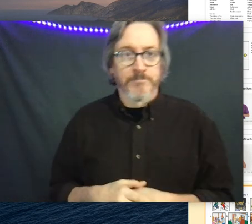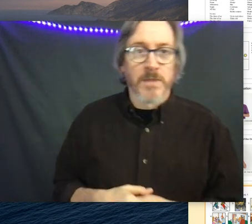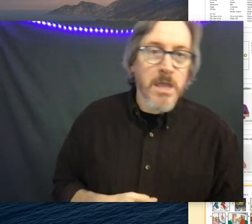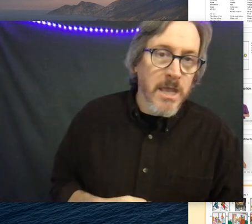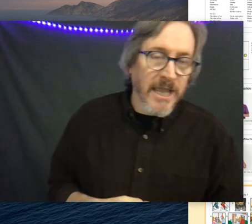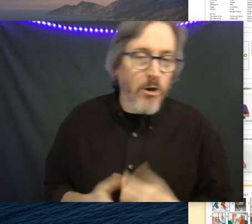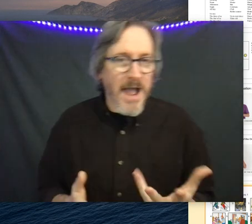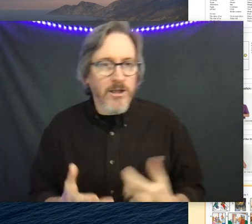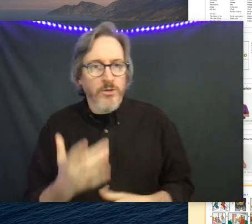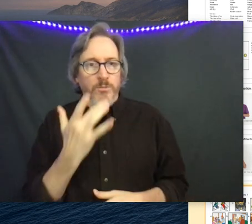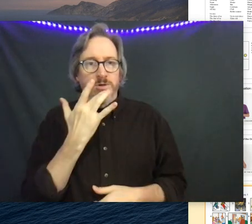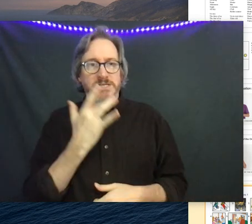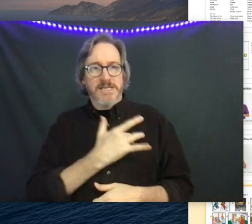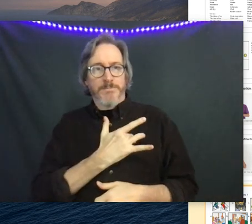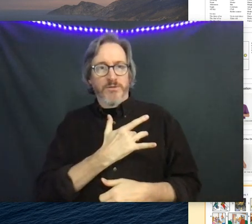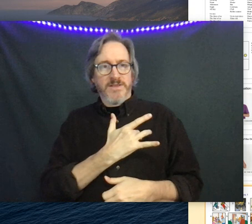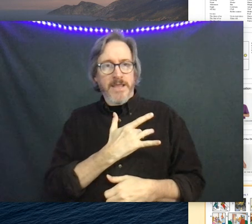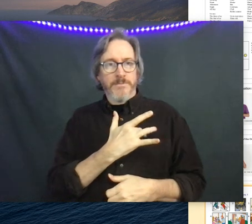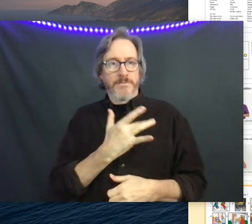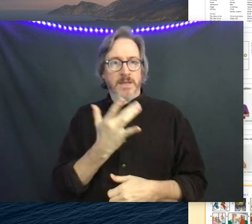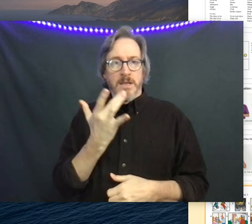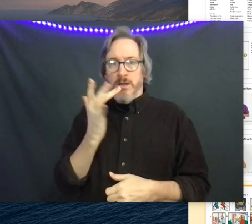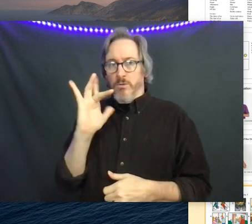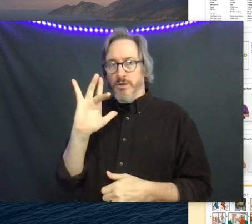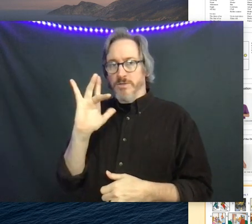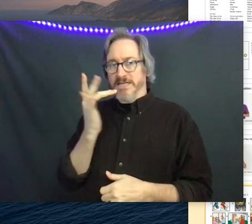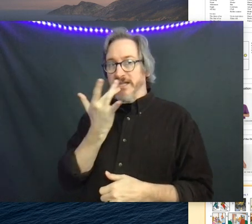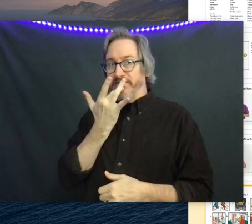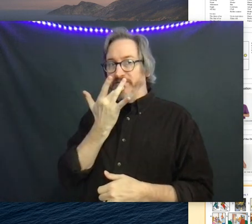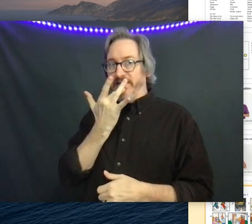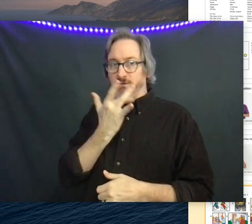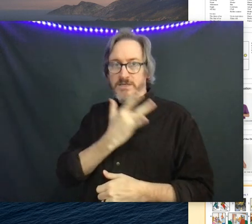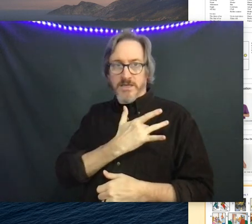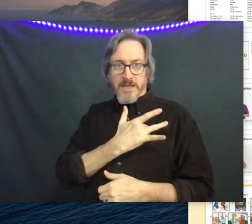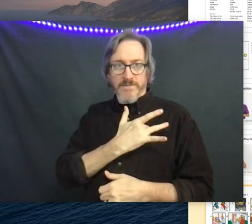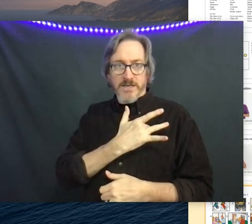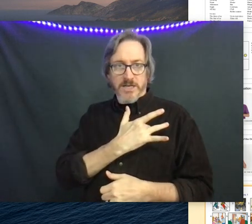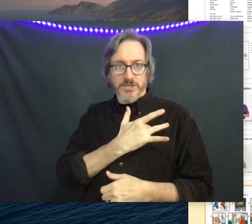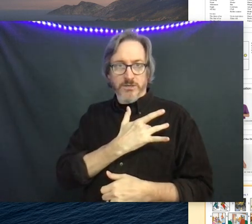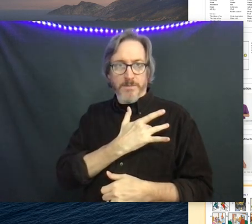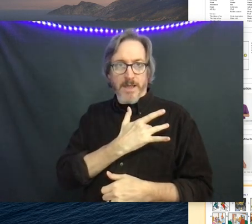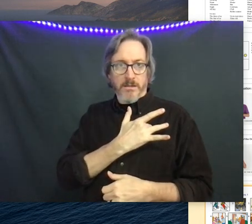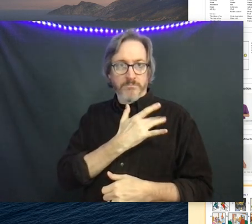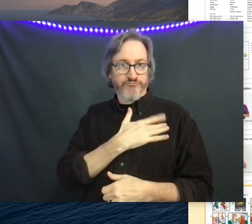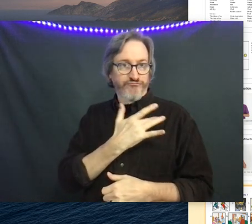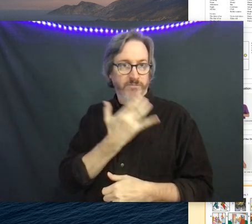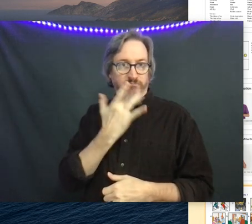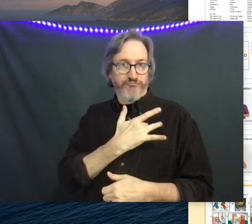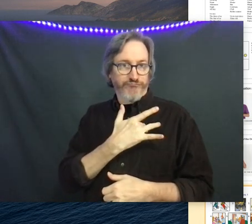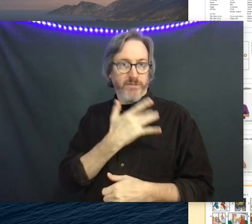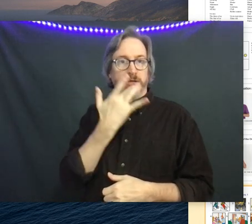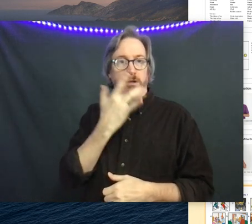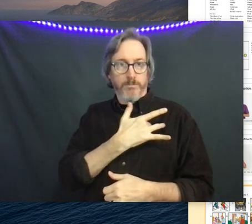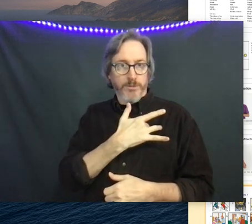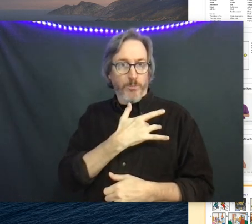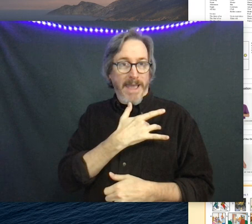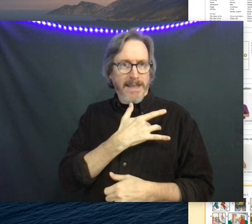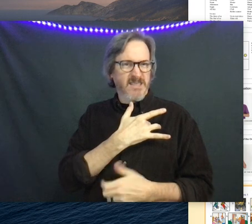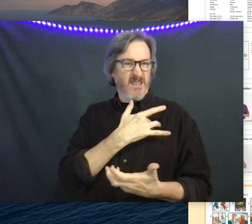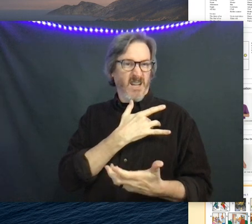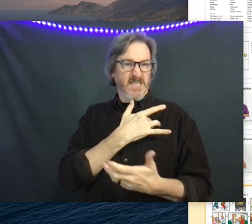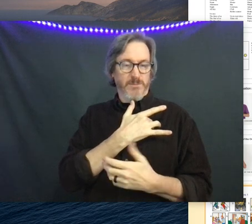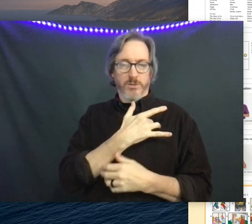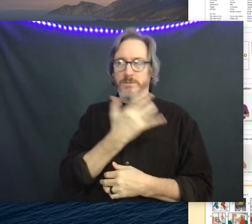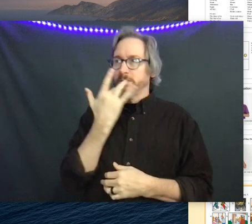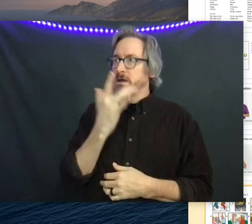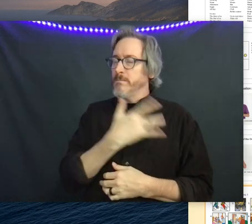signs. In Ohio, you'll mostly see birthday, where you touch like favorite and then touch your lapel. You're